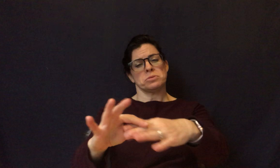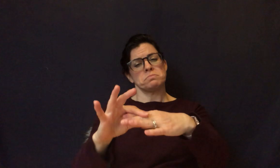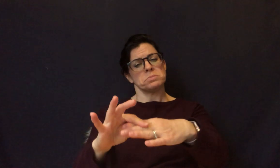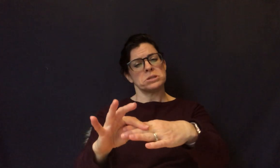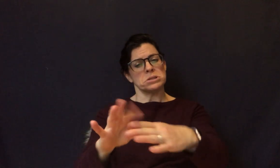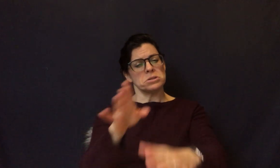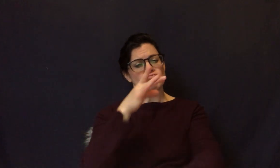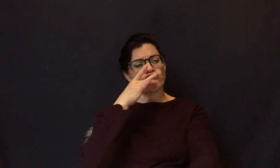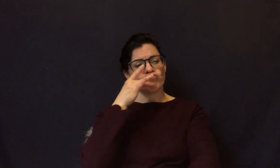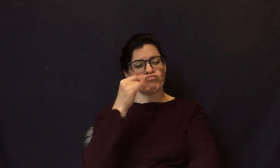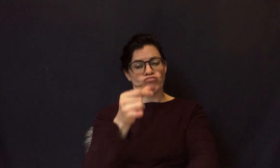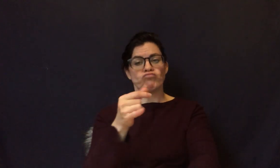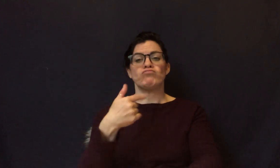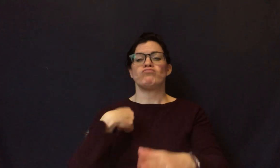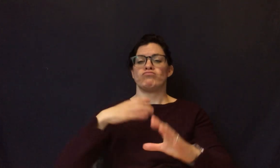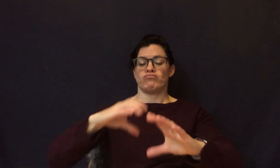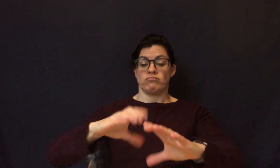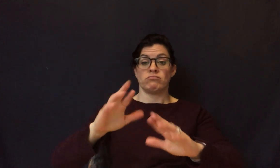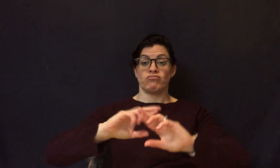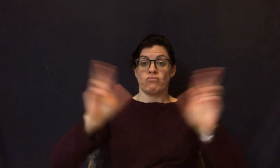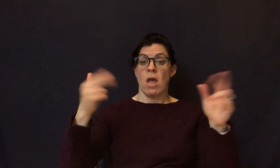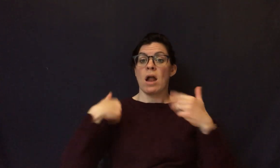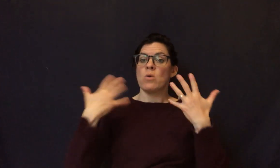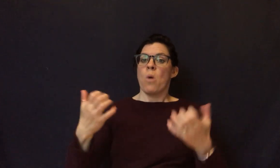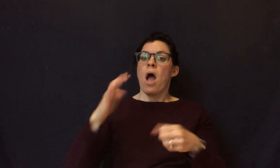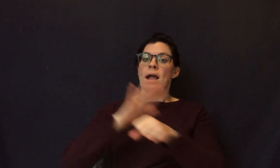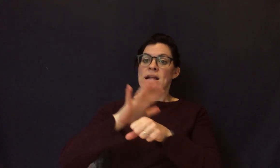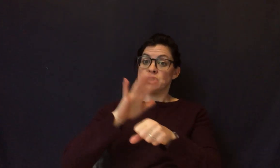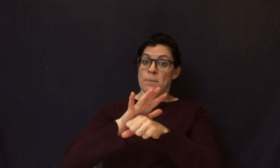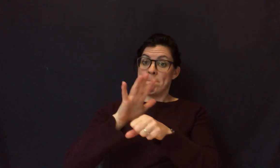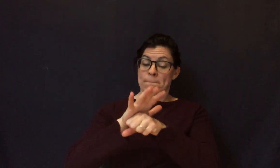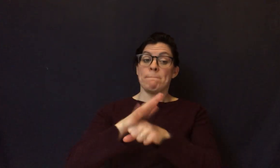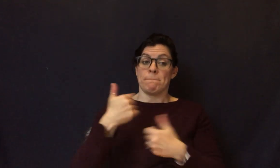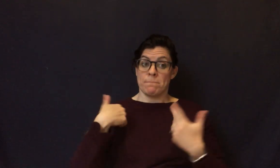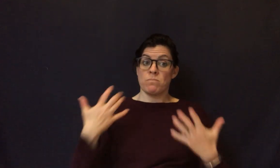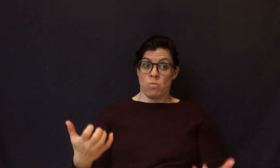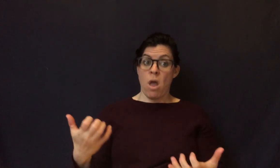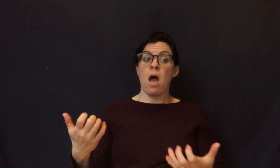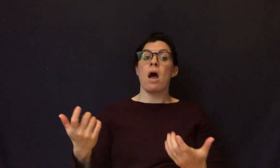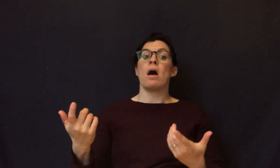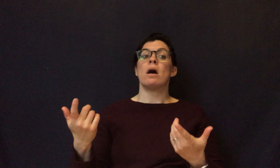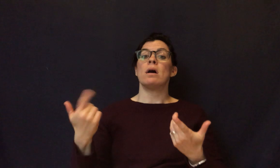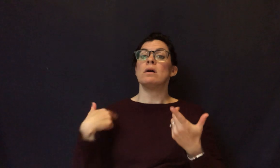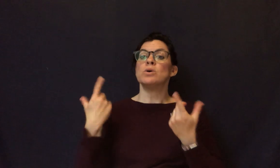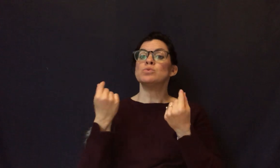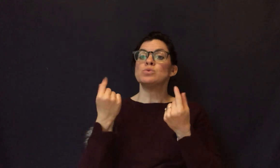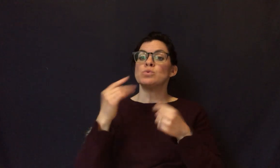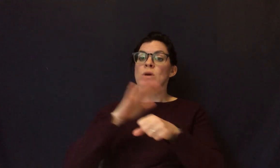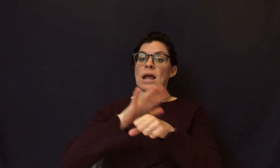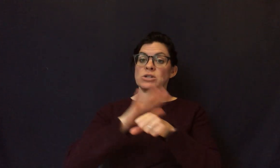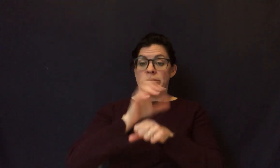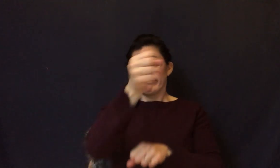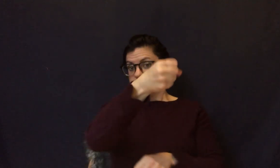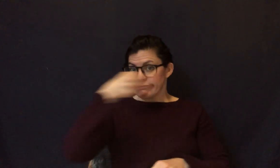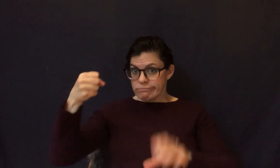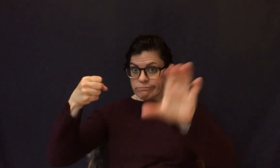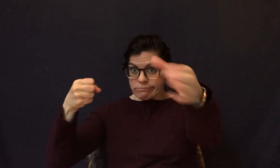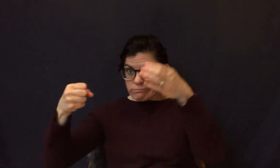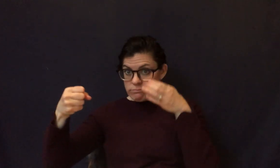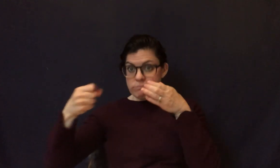You open the lid. Okay, what do you do after you open the lid? You put it on the burger. You do? You gotta